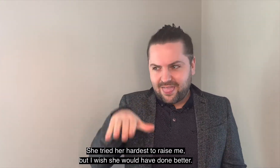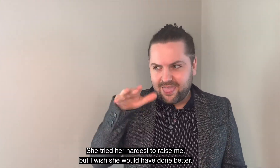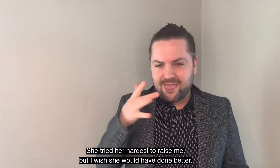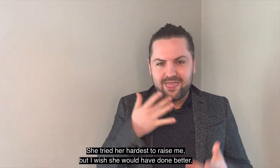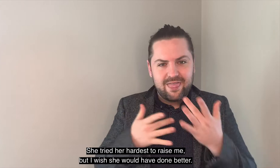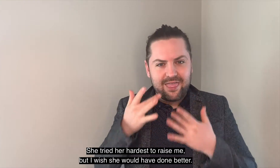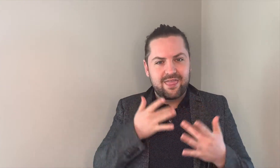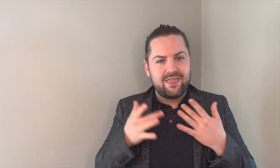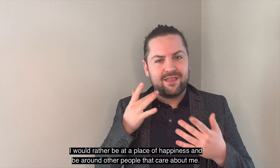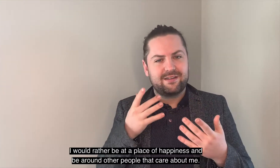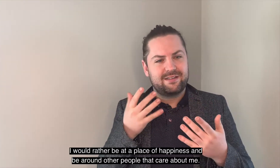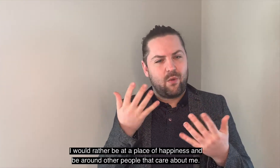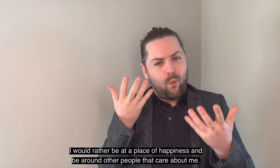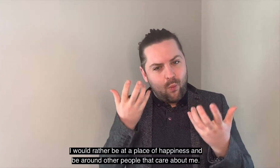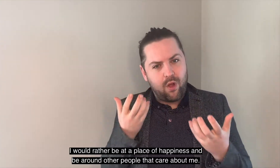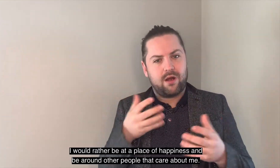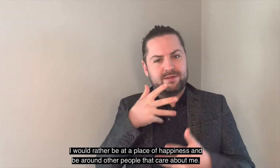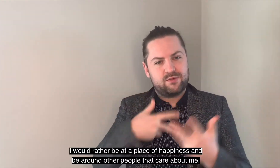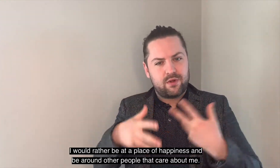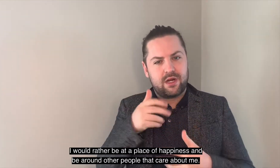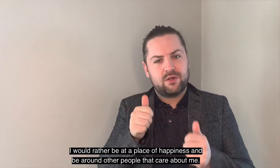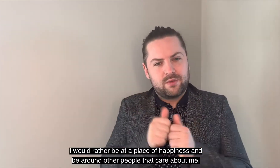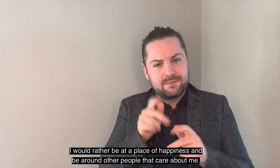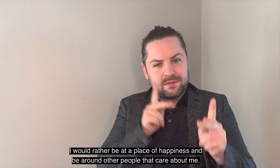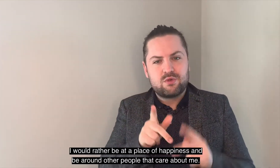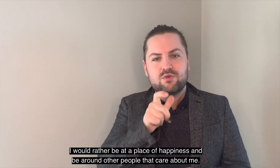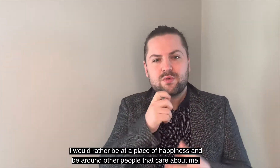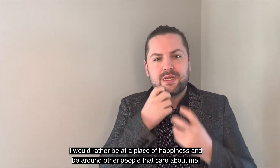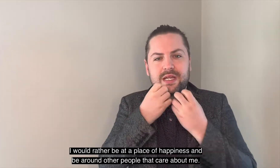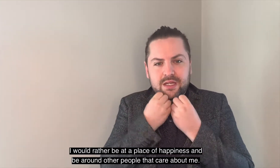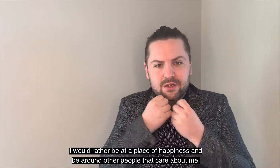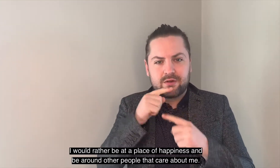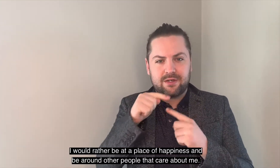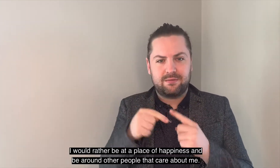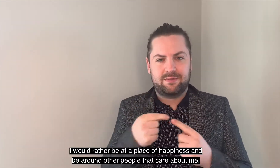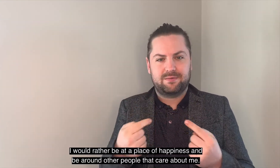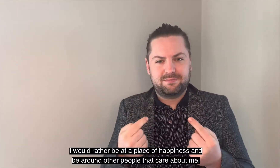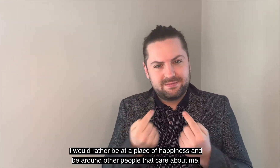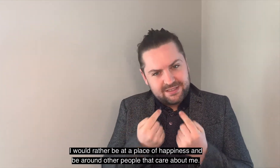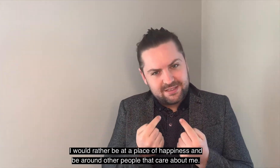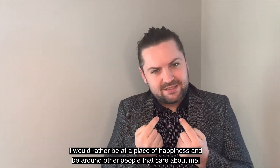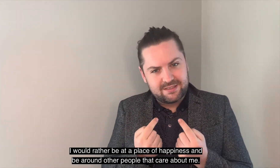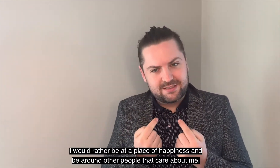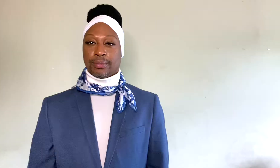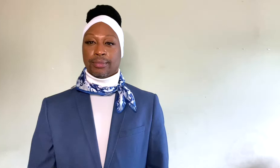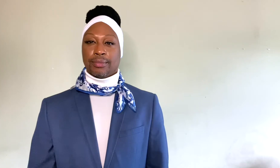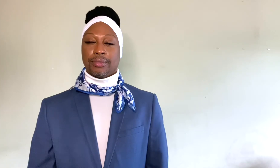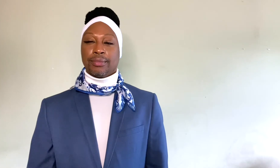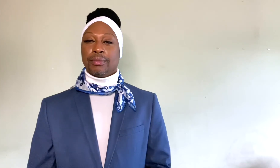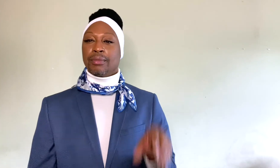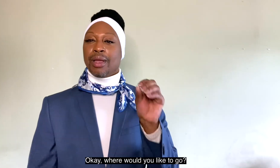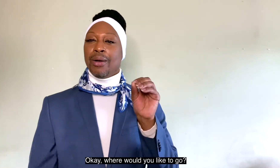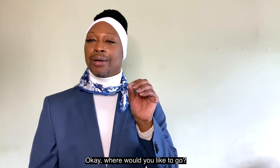better. I would rather be at a place of happiness and be around other people that care about me. Okay.